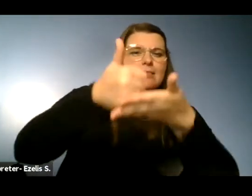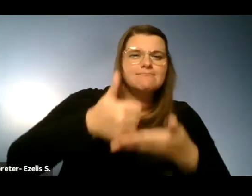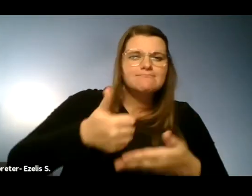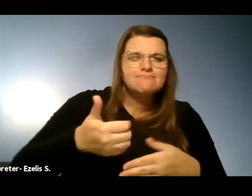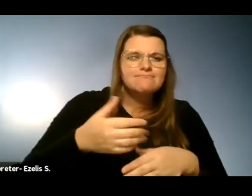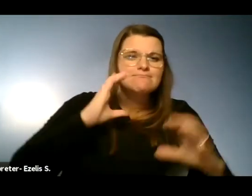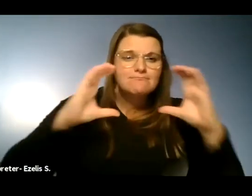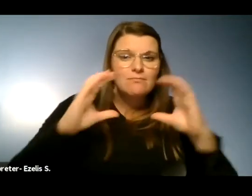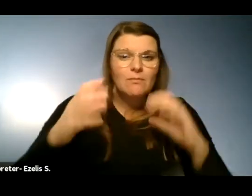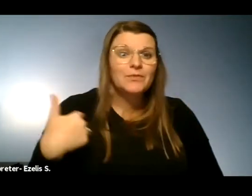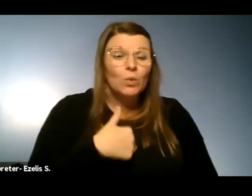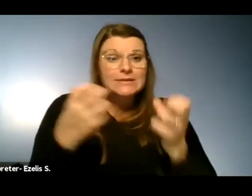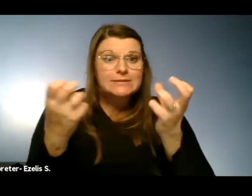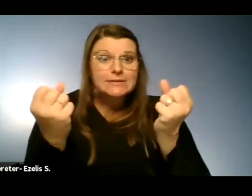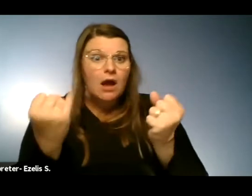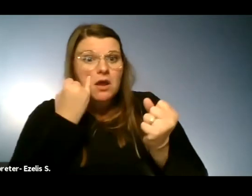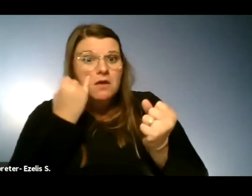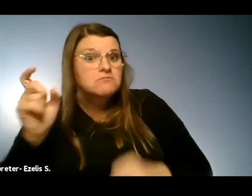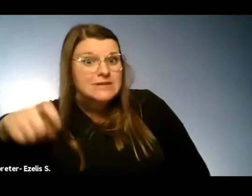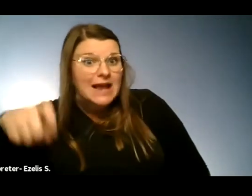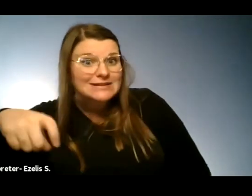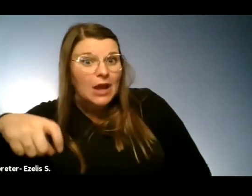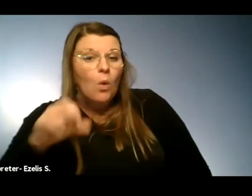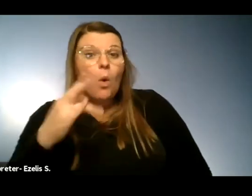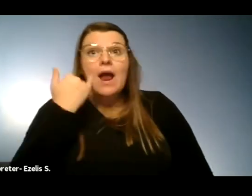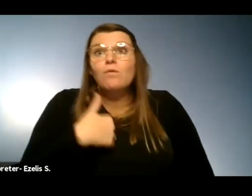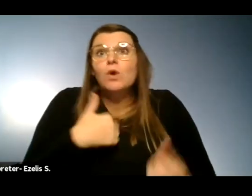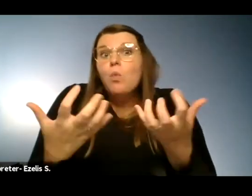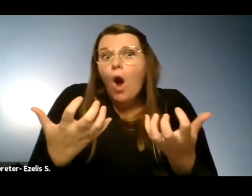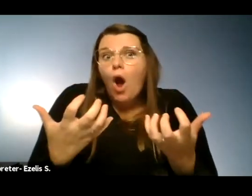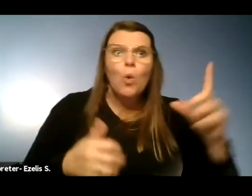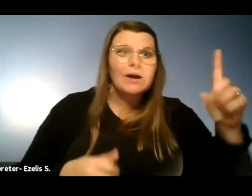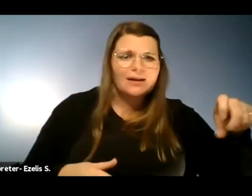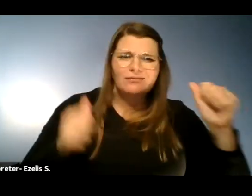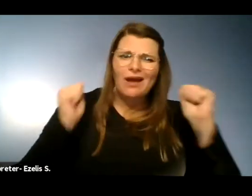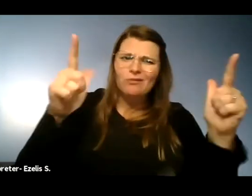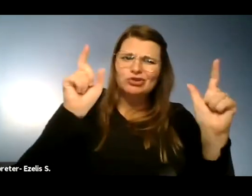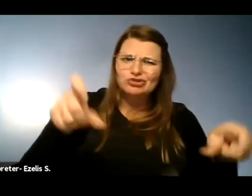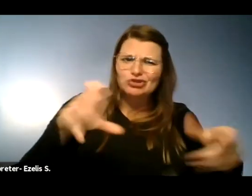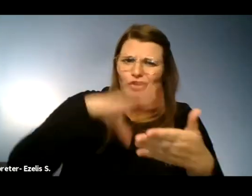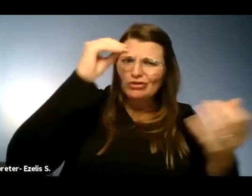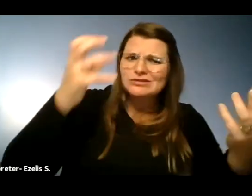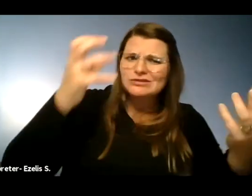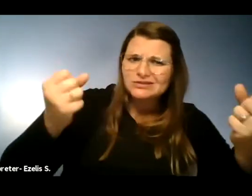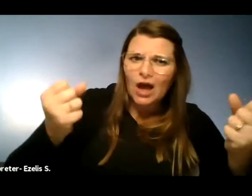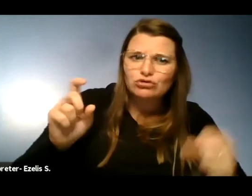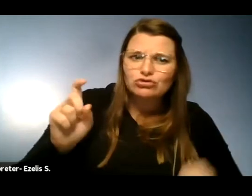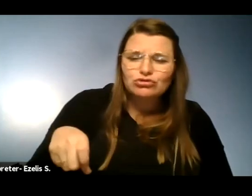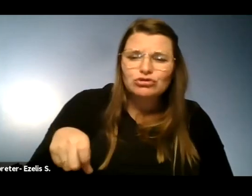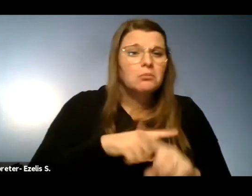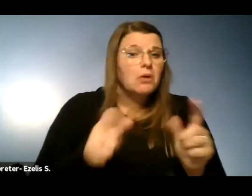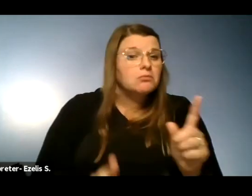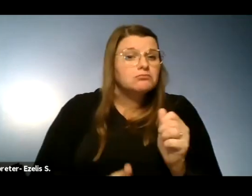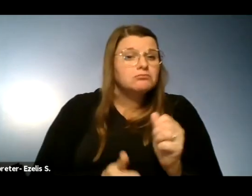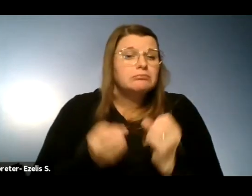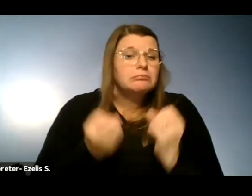sign if it's necessary, or we want to, or we need to. Everyone should learn how to sign. But in many cases,